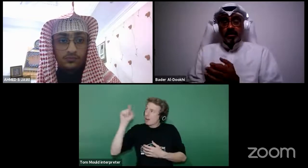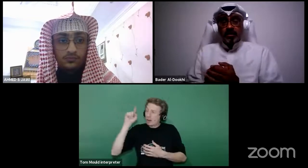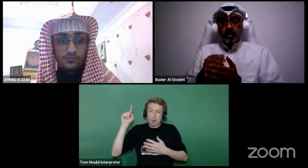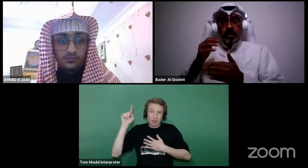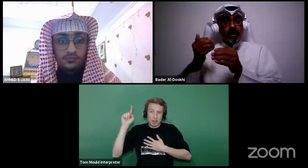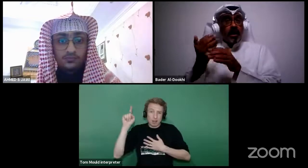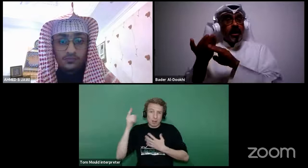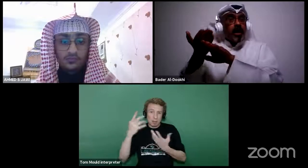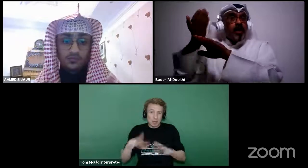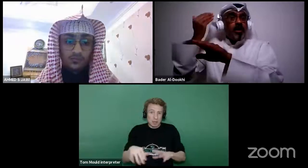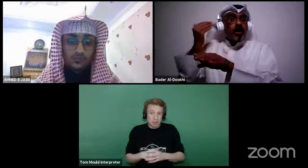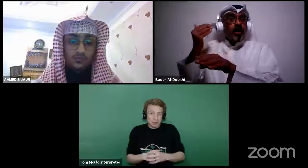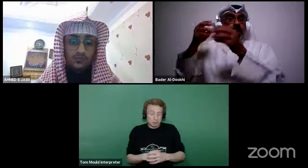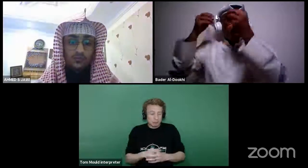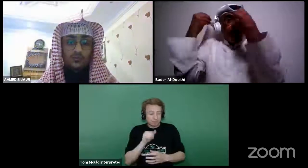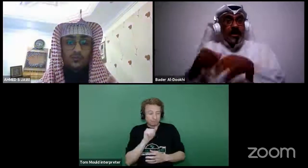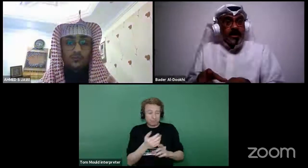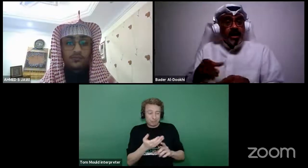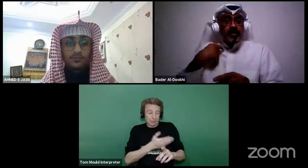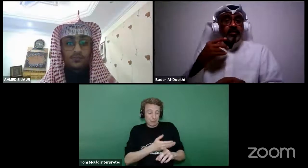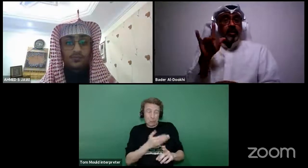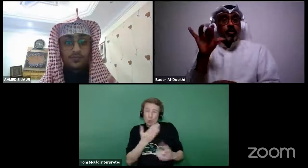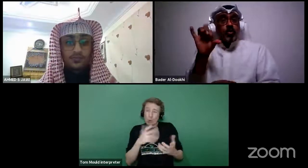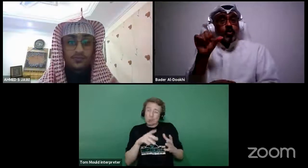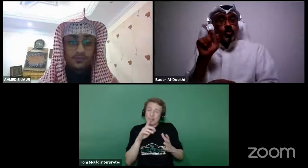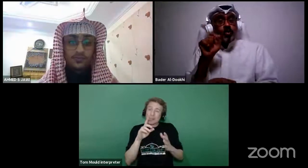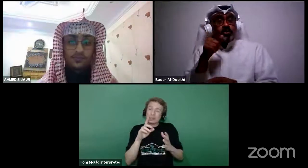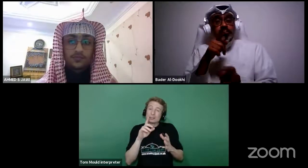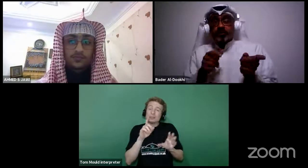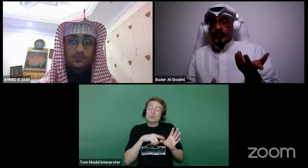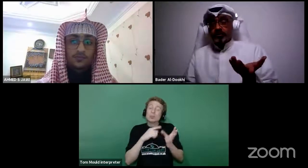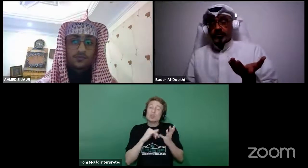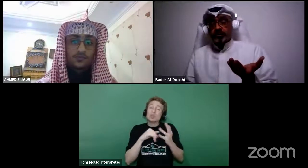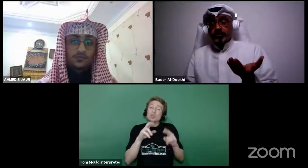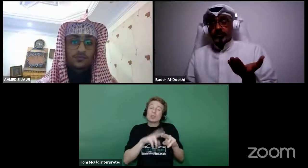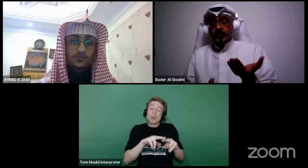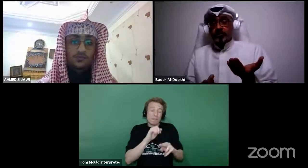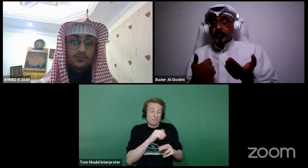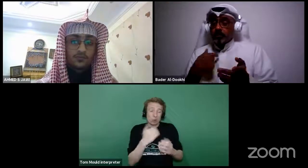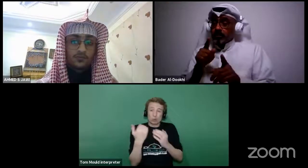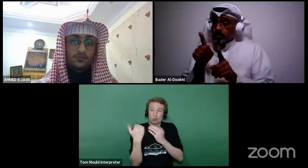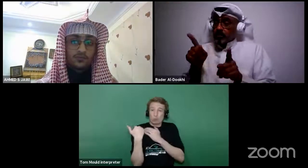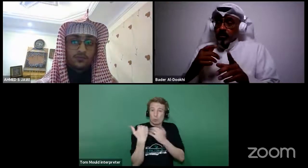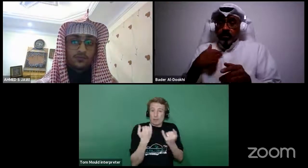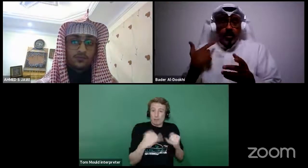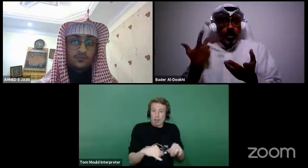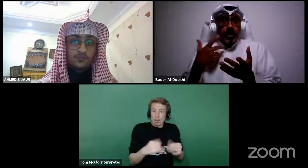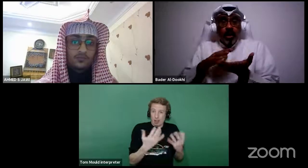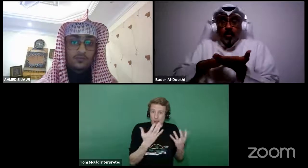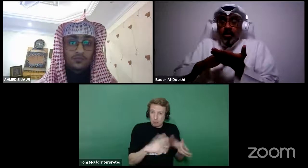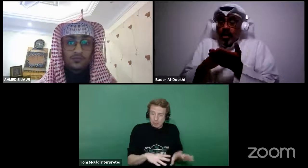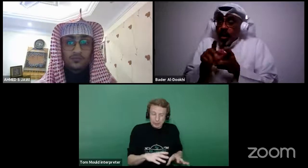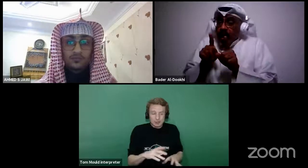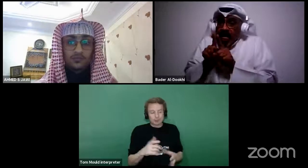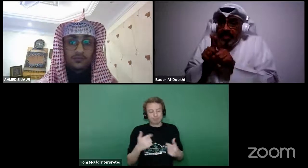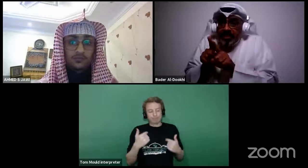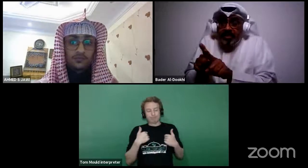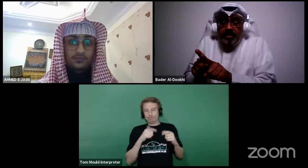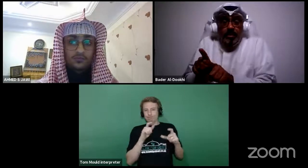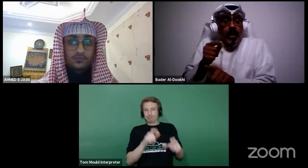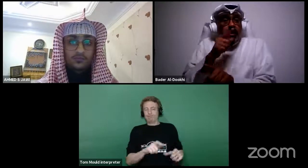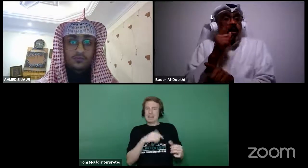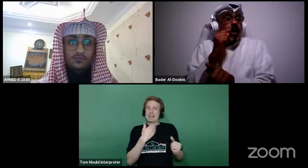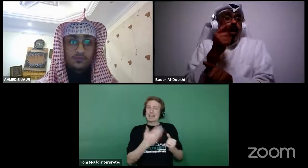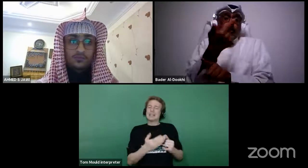you failed in your duty with Joseph. Therefore, I will not leave this land until my father permits me,